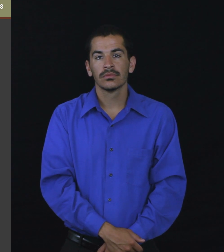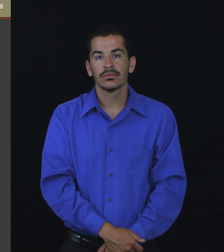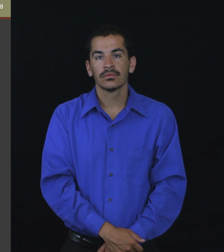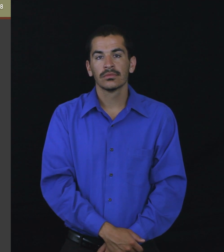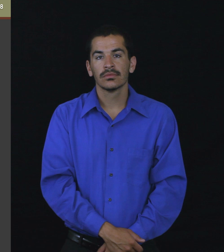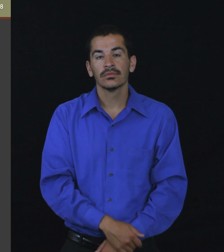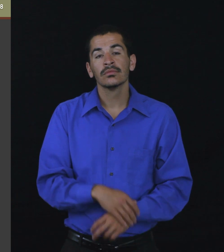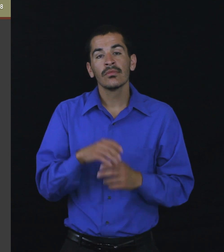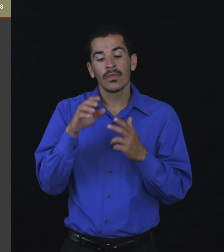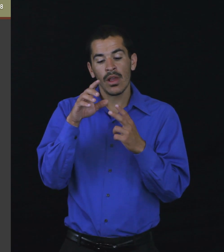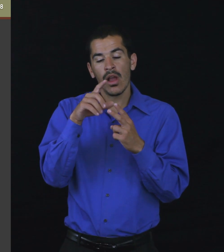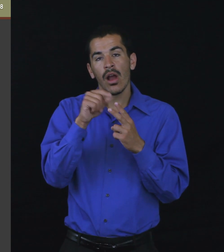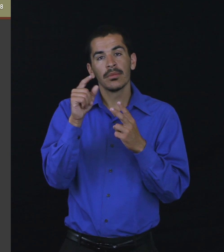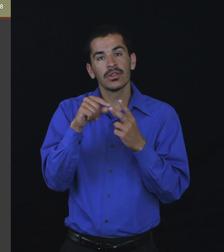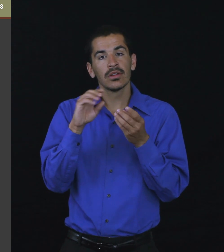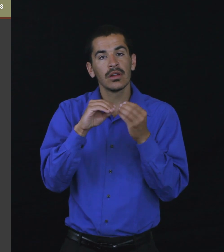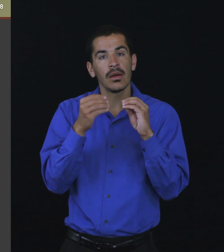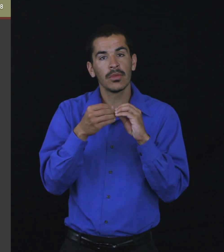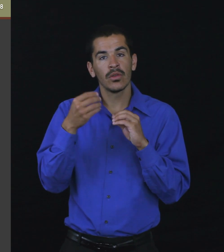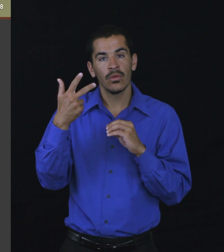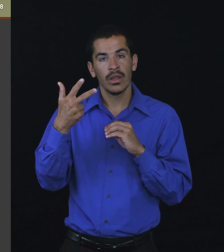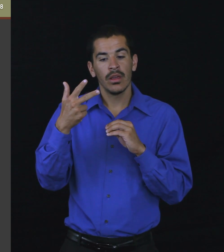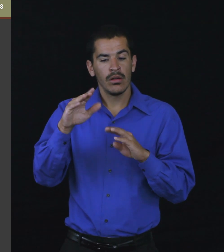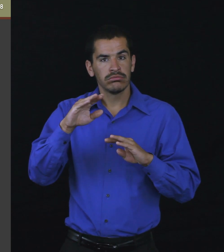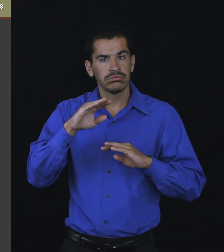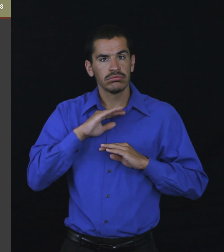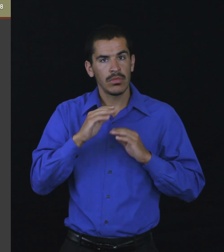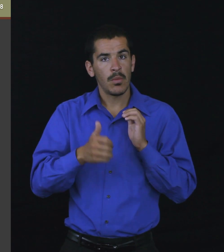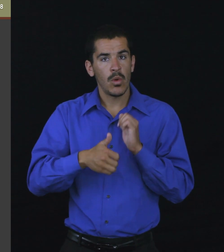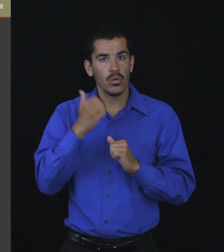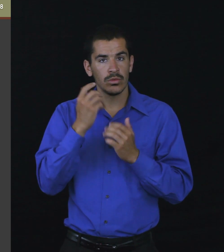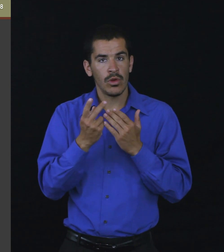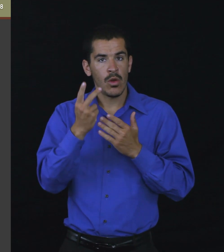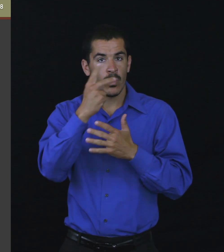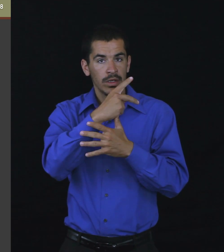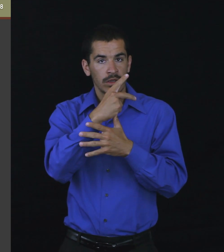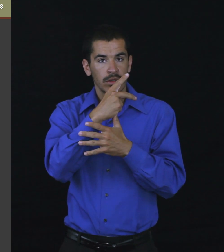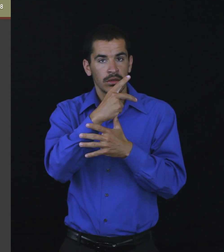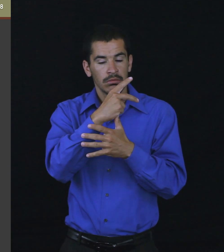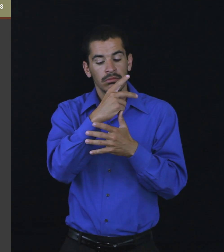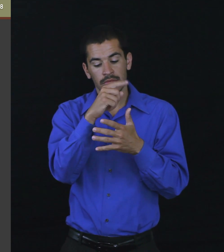Option 3 satisfies most of DCC's priorities.